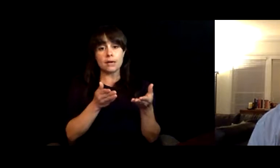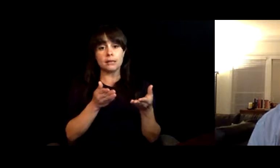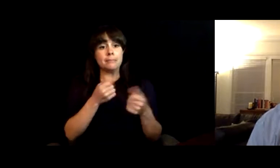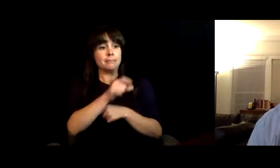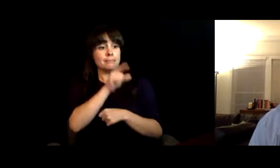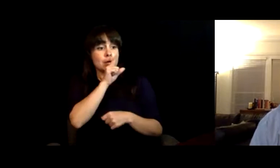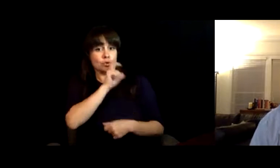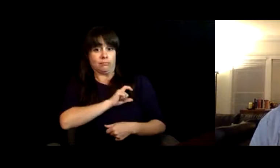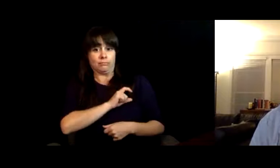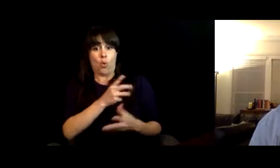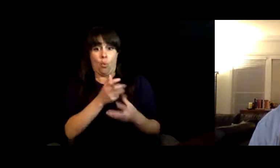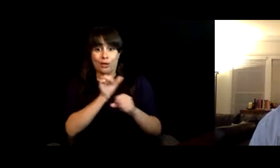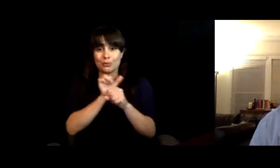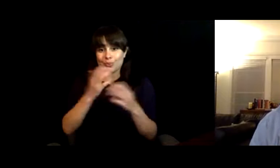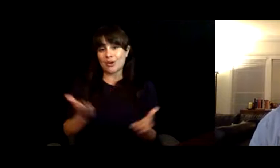career.